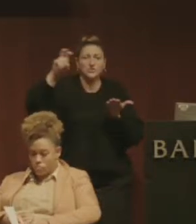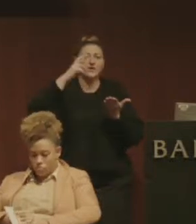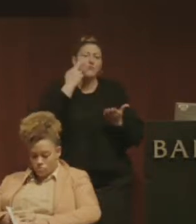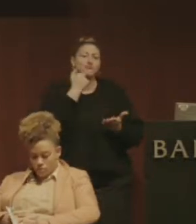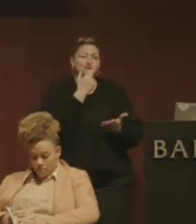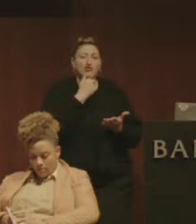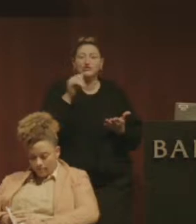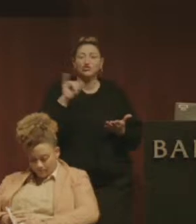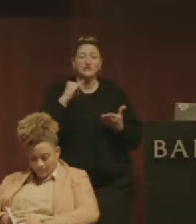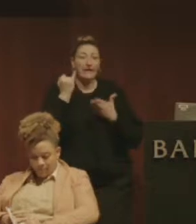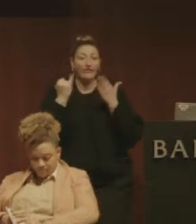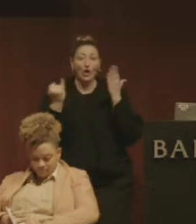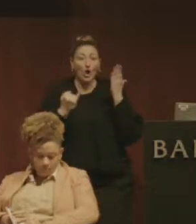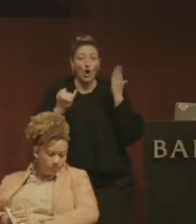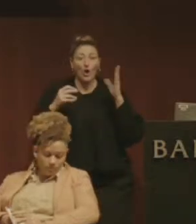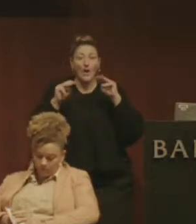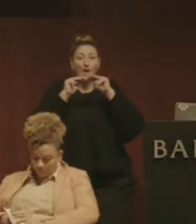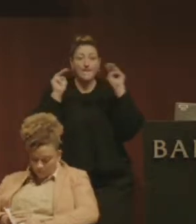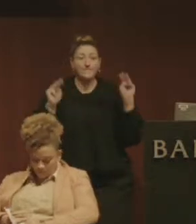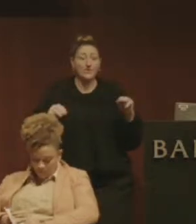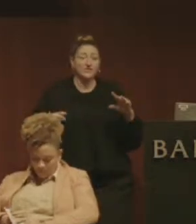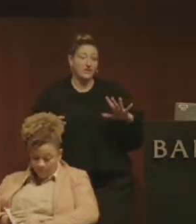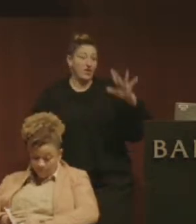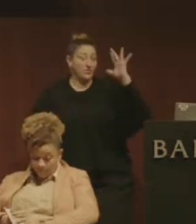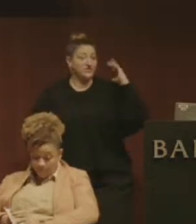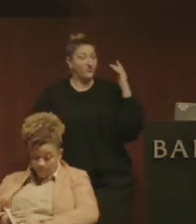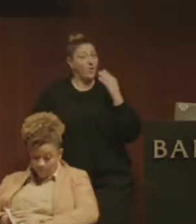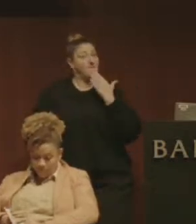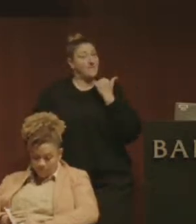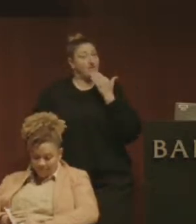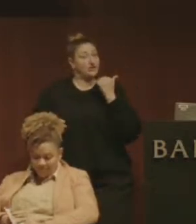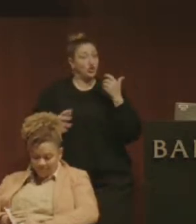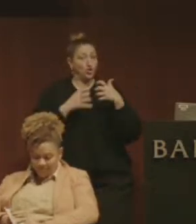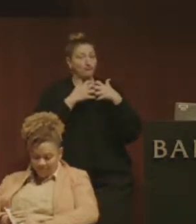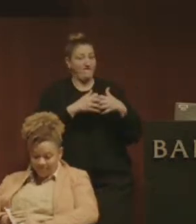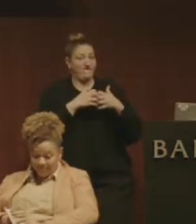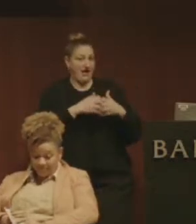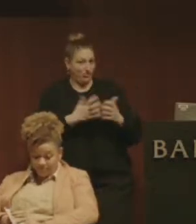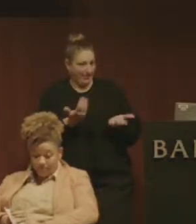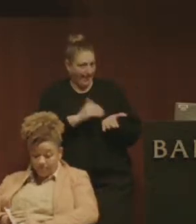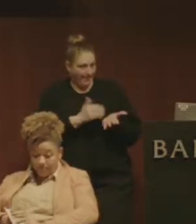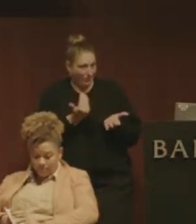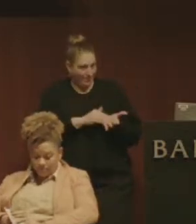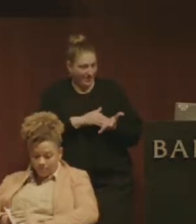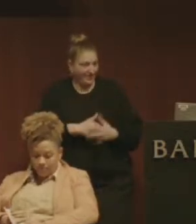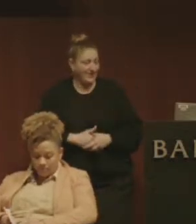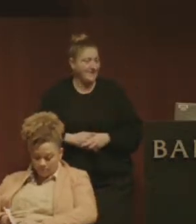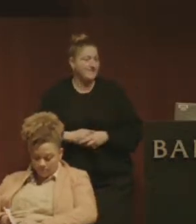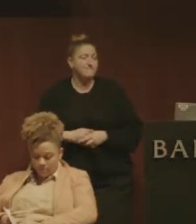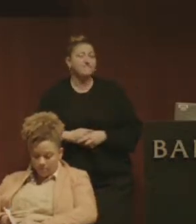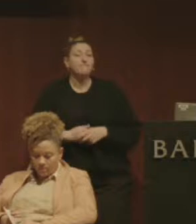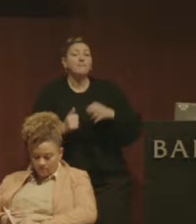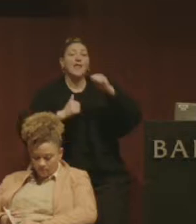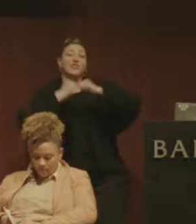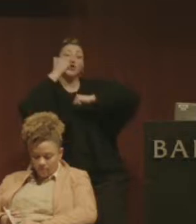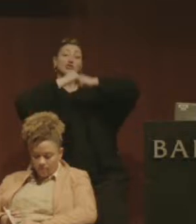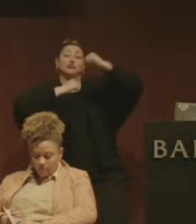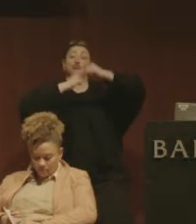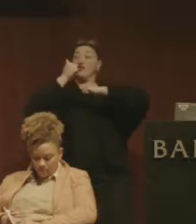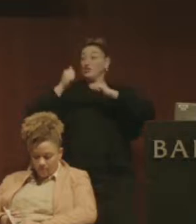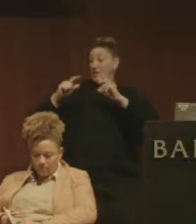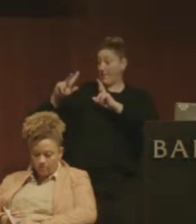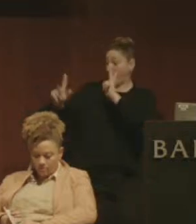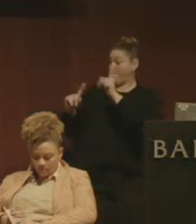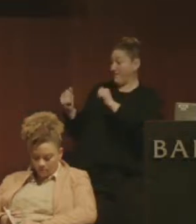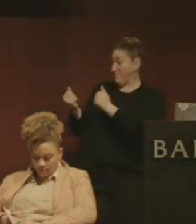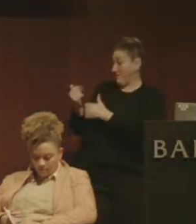like the art museum that was the former sugar refinery. I keep repeating. The construction of piers that resemble